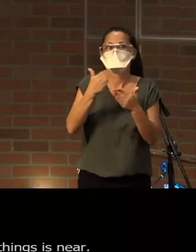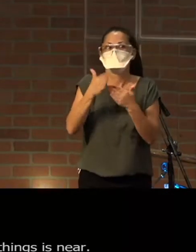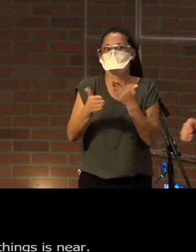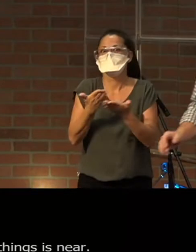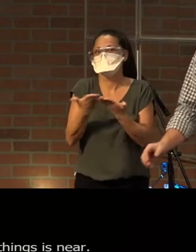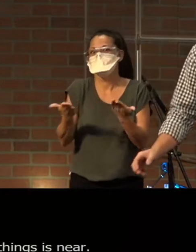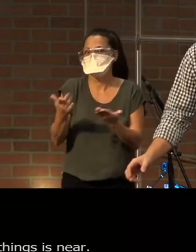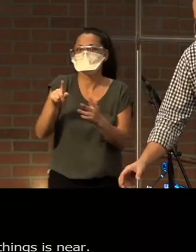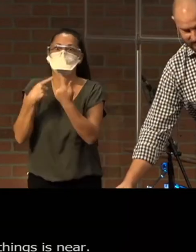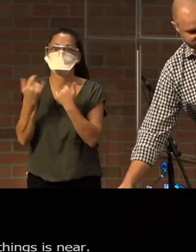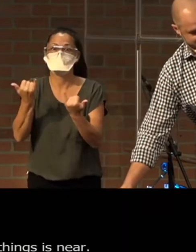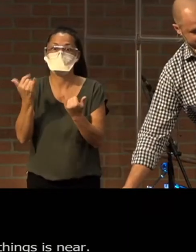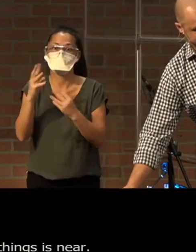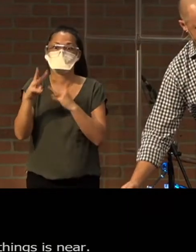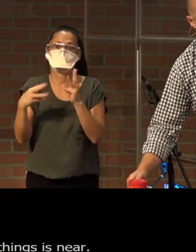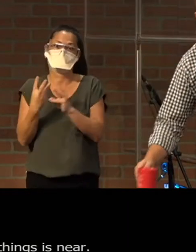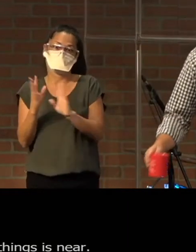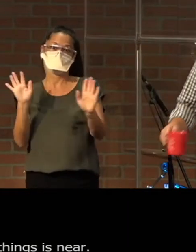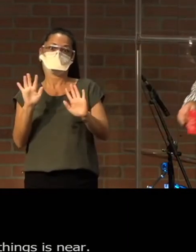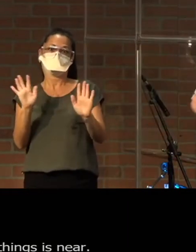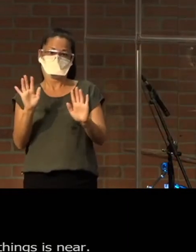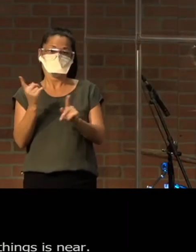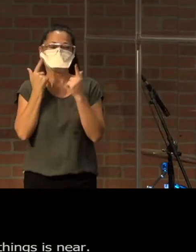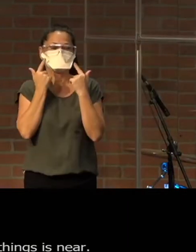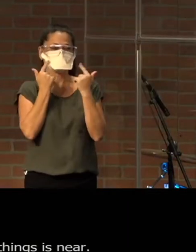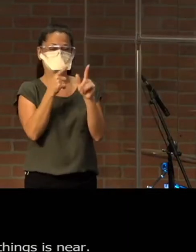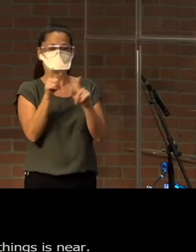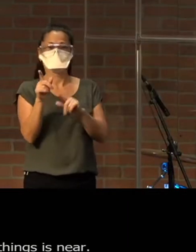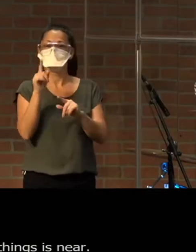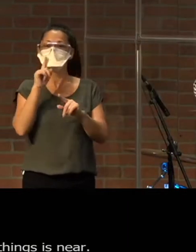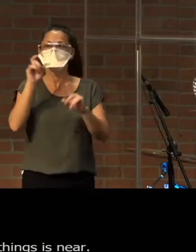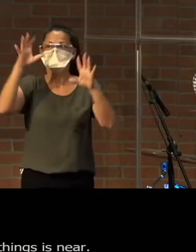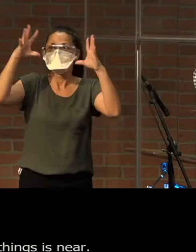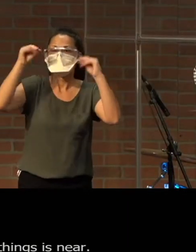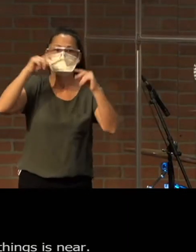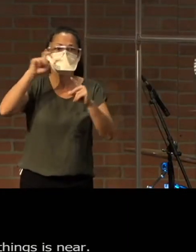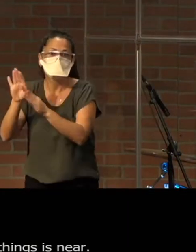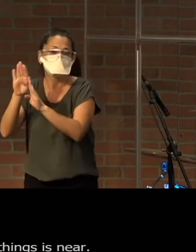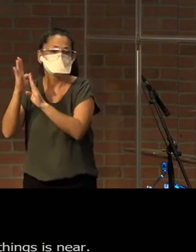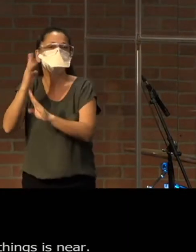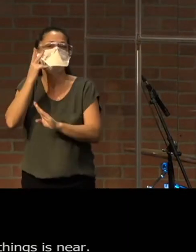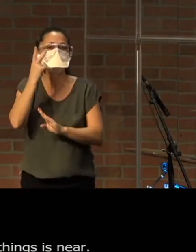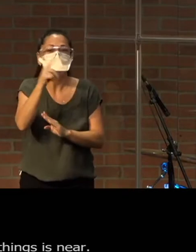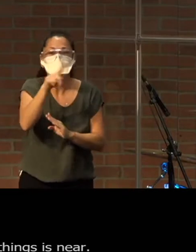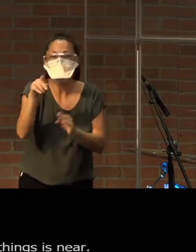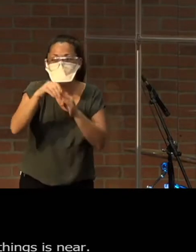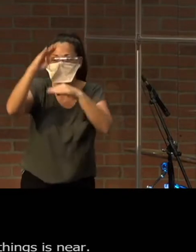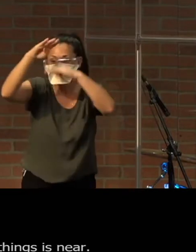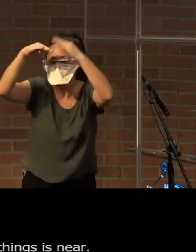right? Turn out the lights, no need to lock the doors, see you in heaven.